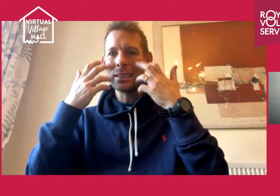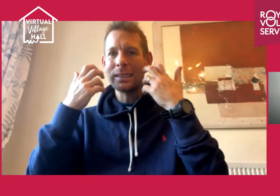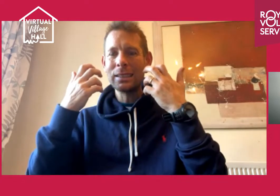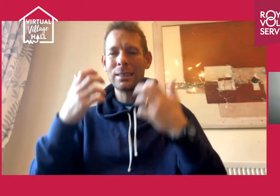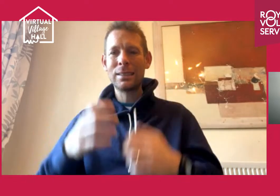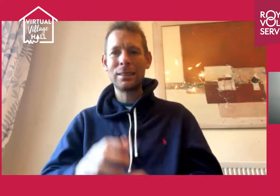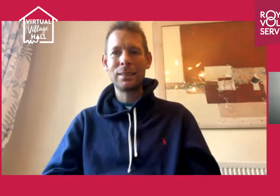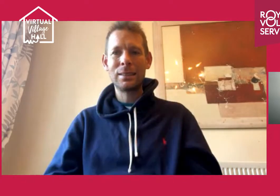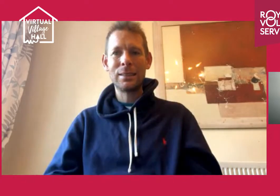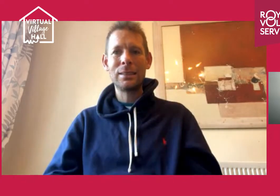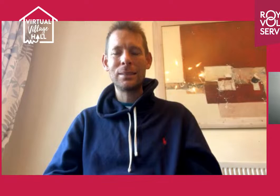and cat,